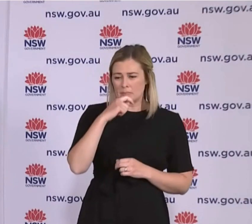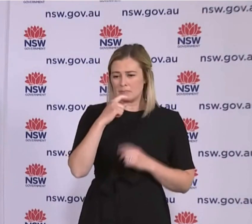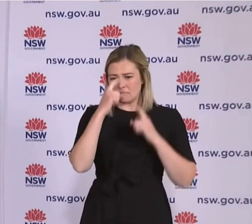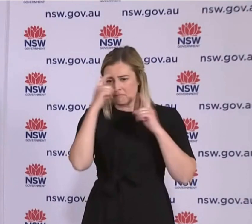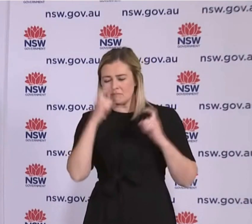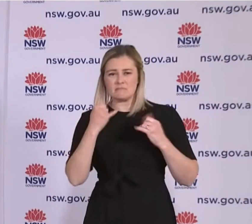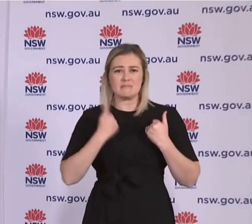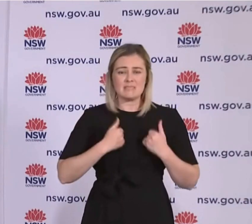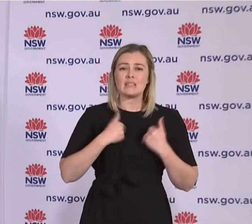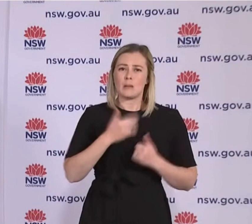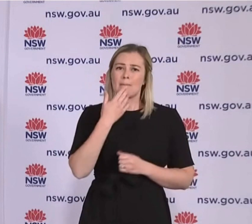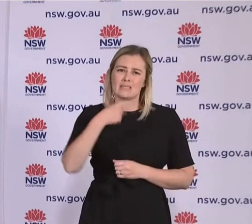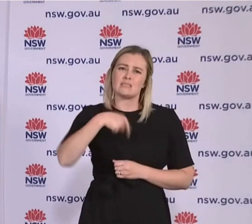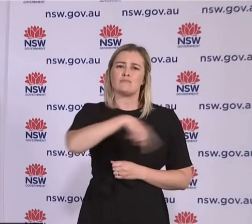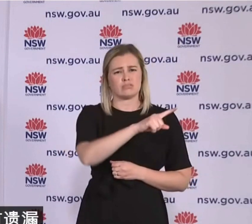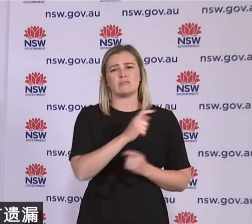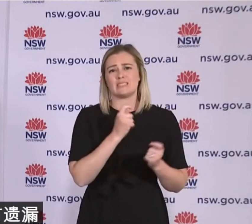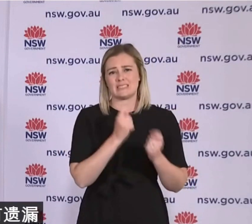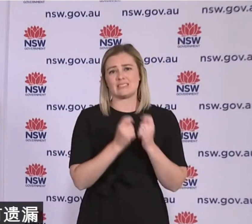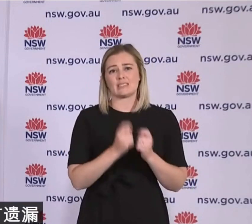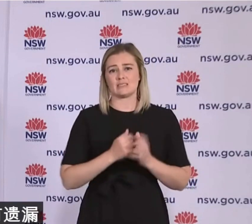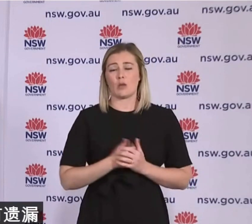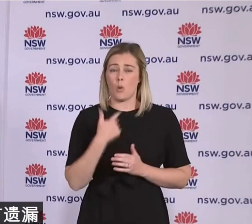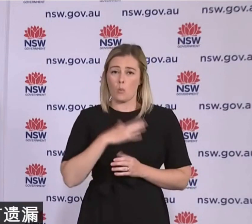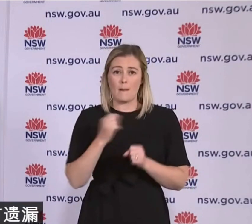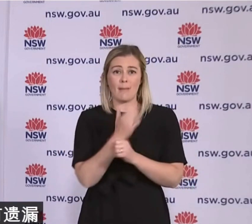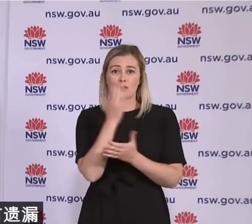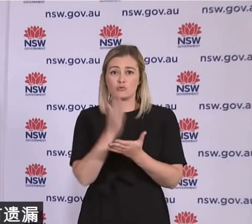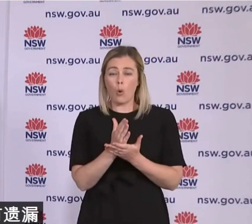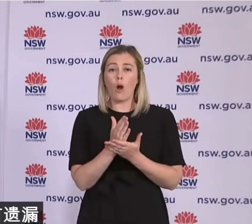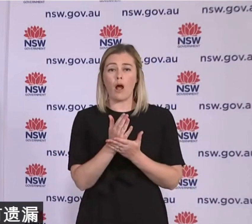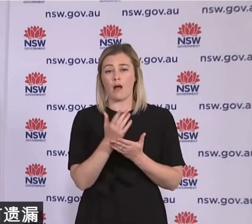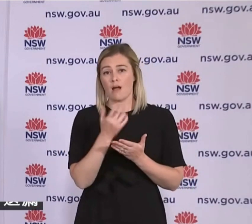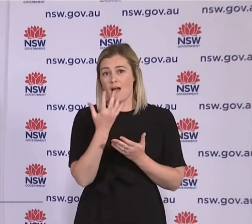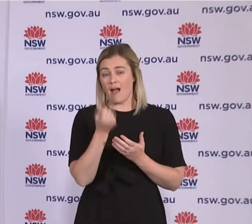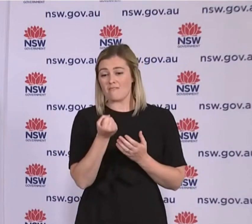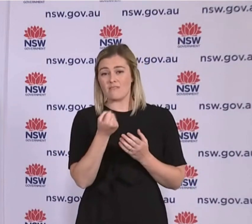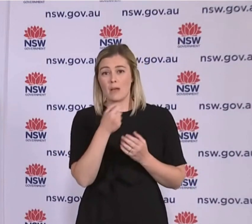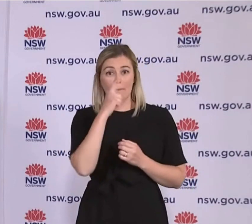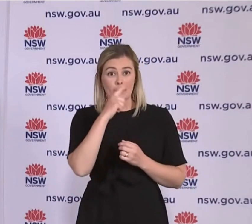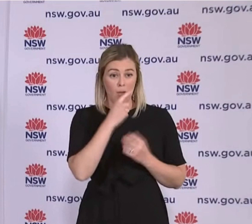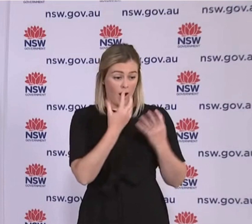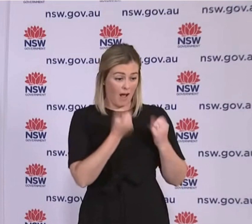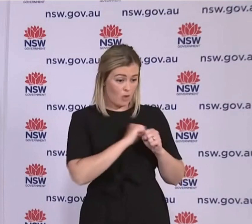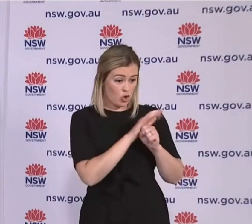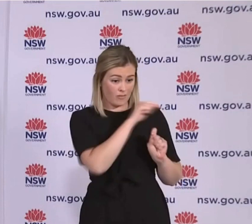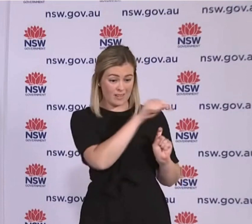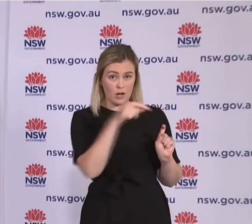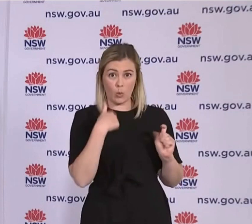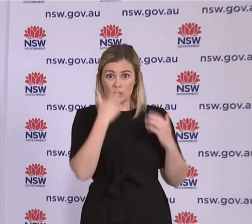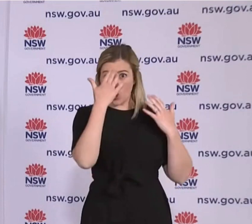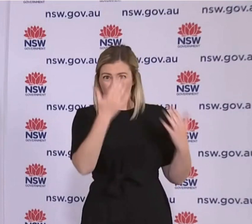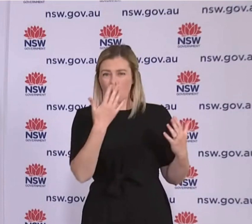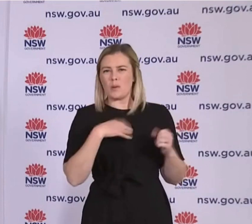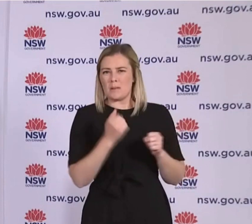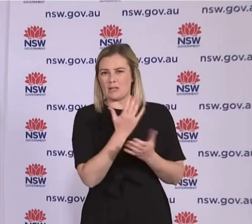testing to assure ourselves we're not missing undiagnosed cases in those communities, and please be very cautious. I also